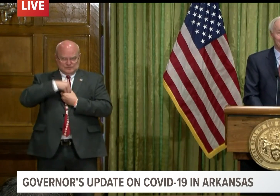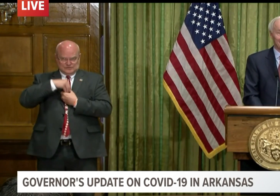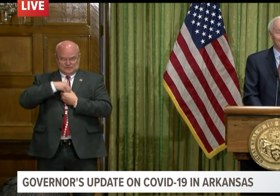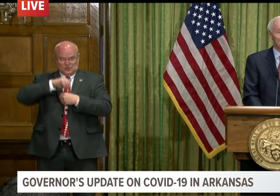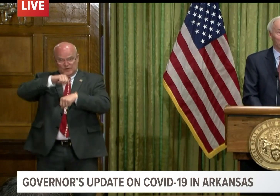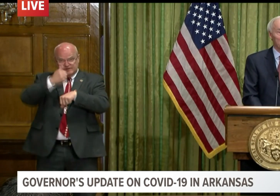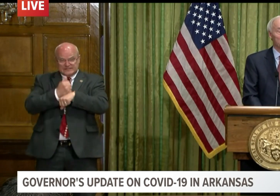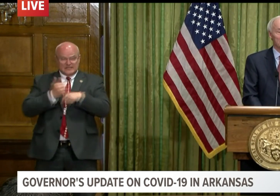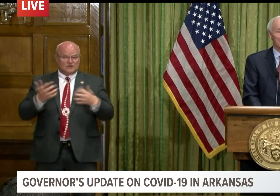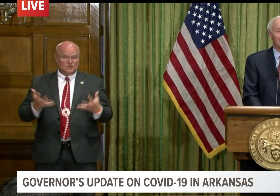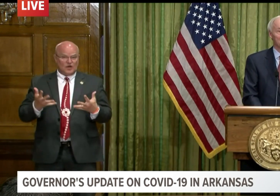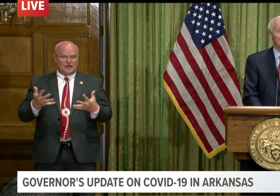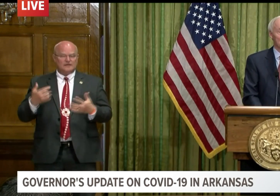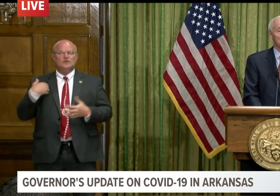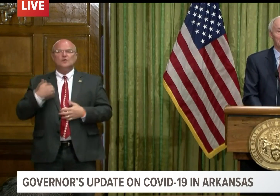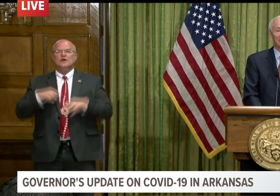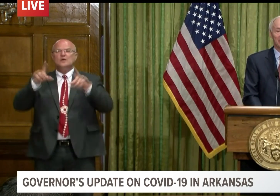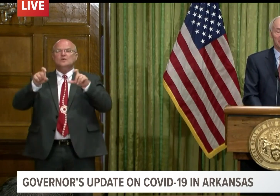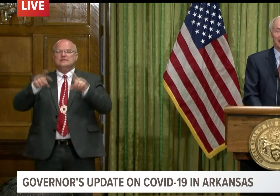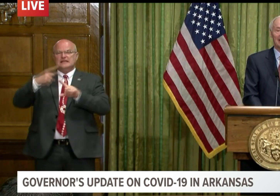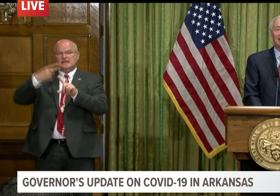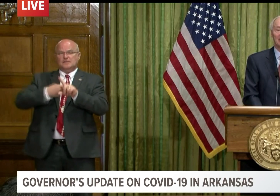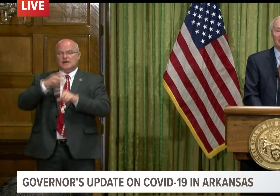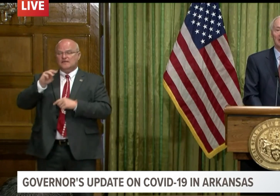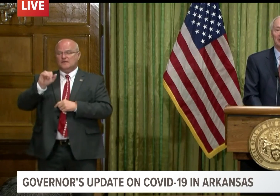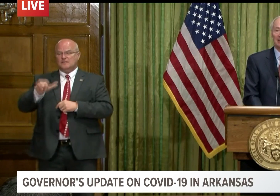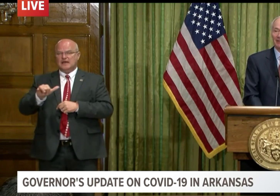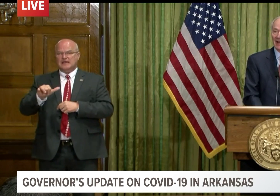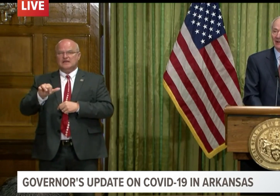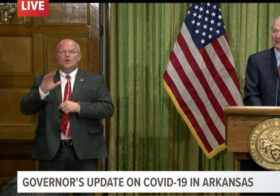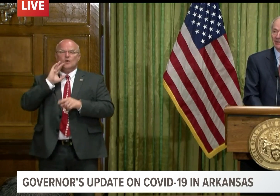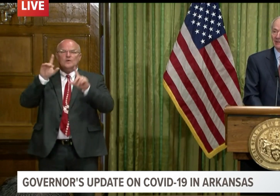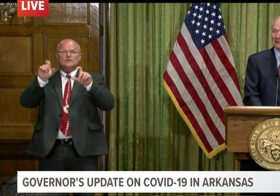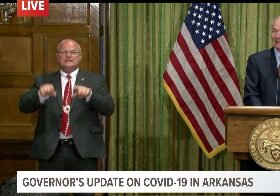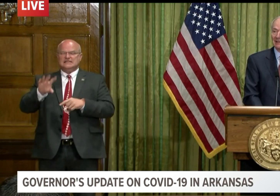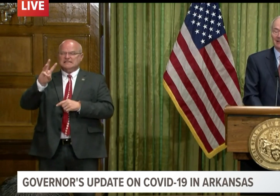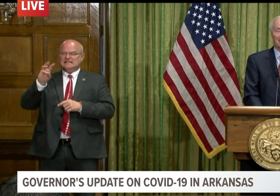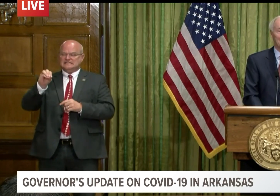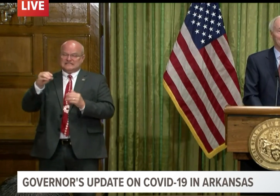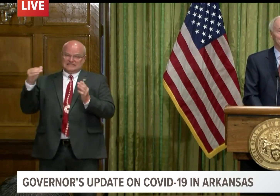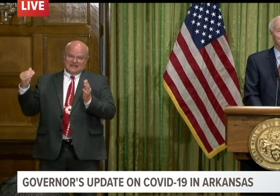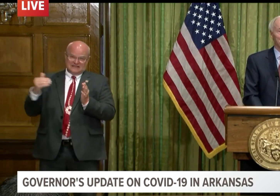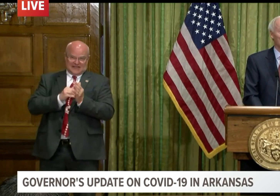set is that we will test in the month of May 60,000